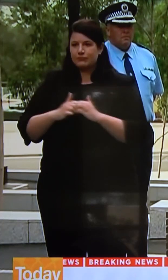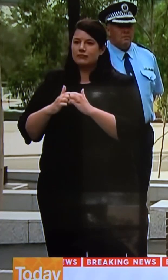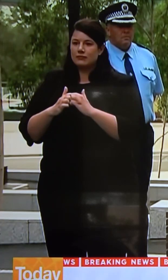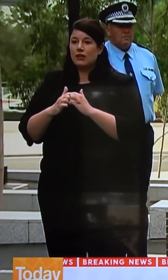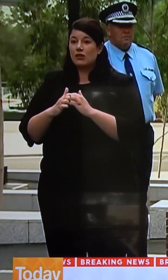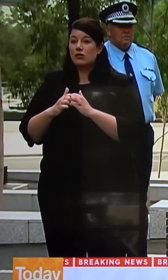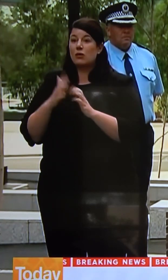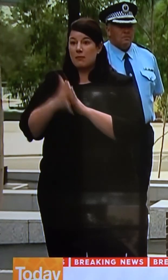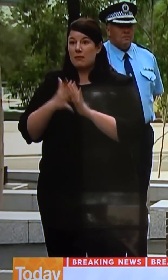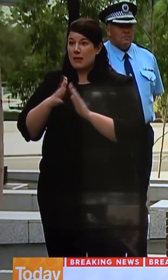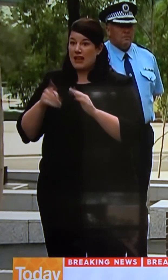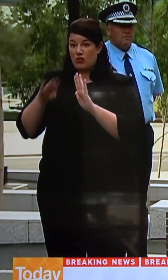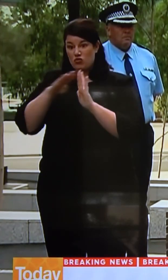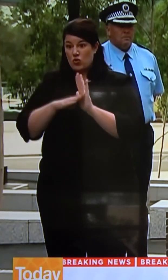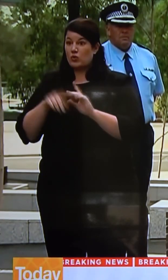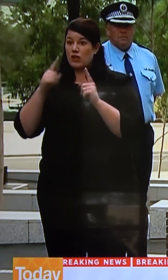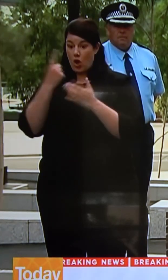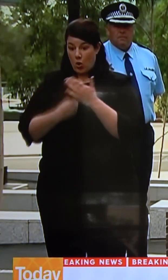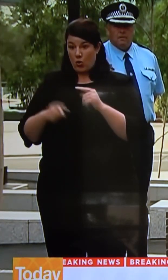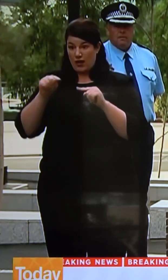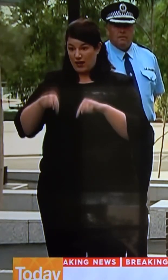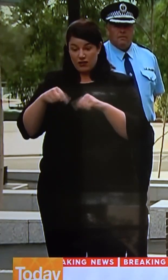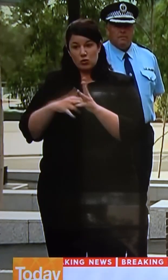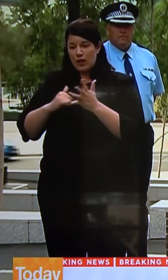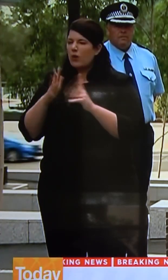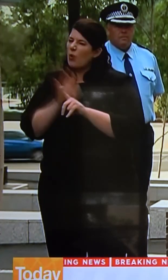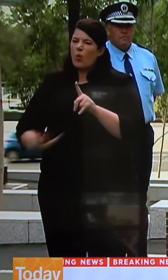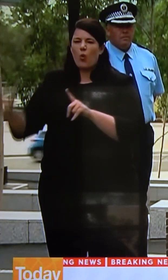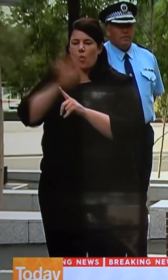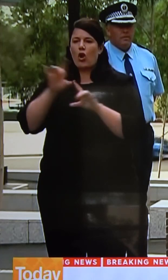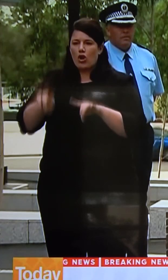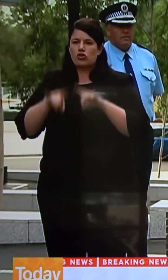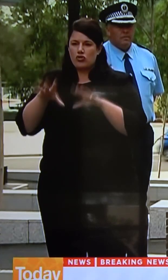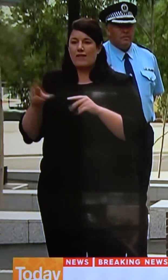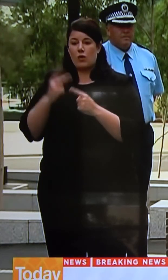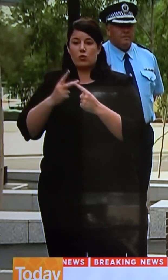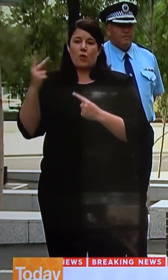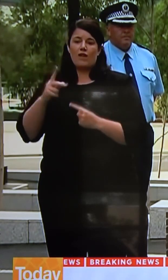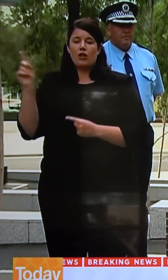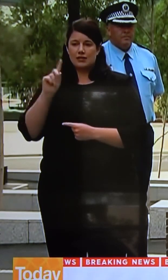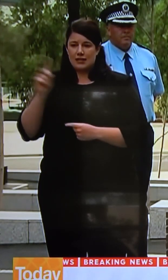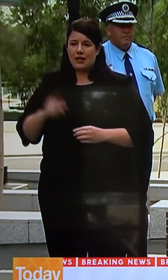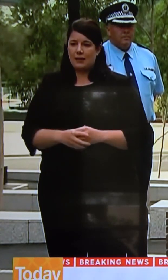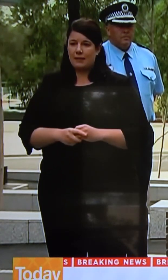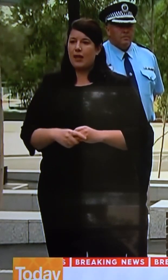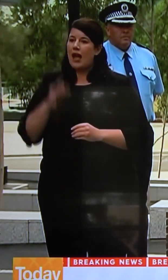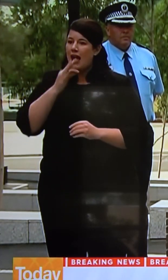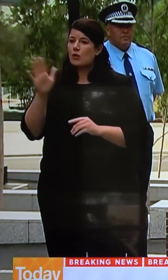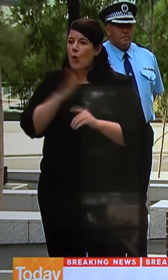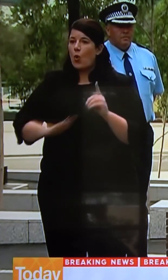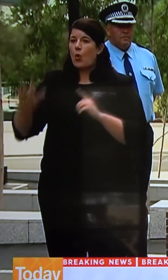are nationwide shutdowns enforced today from noon, and I completely support that, and I ask all of our citizens to support